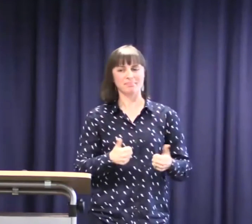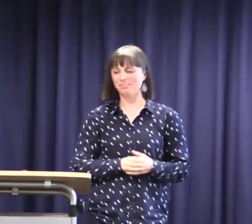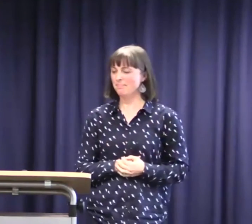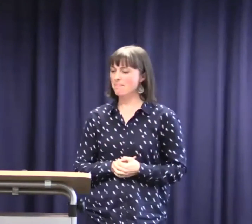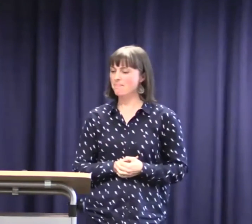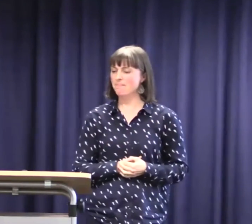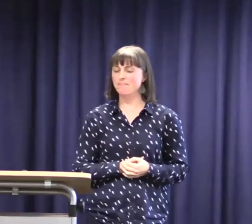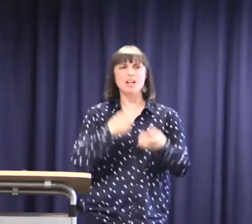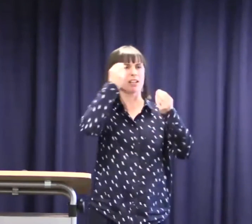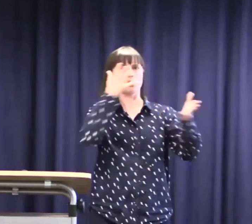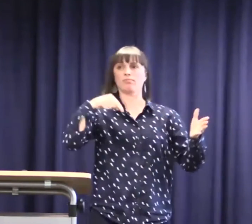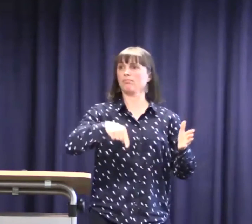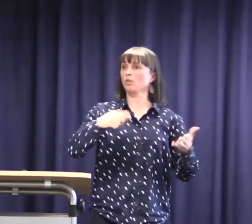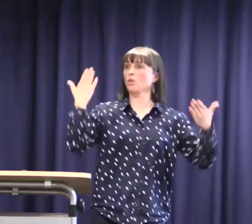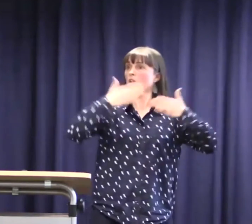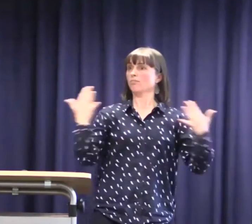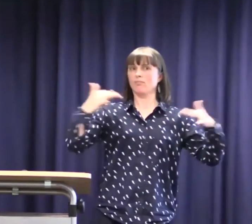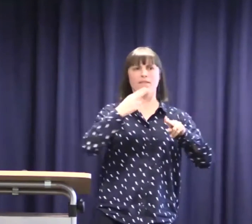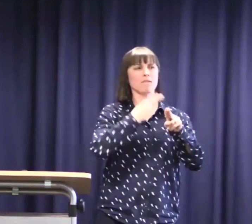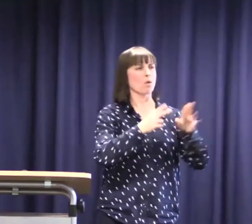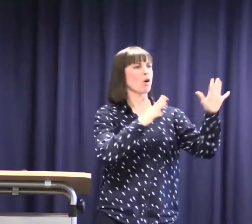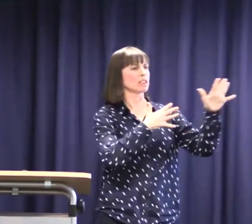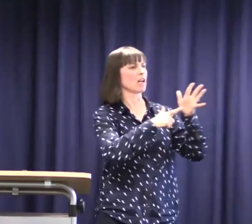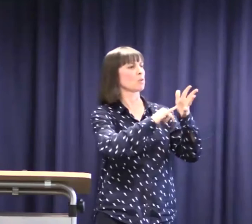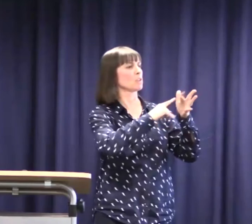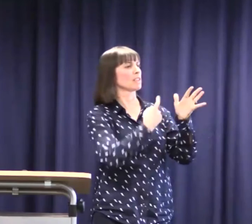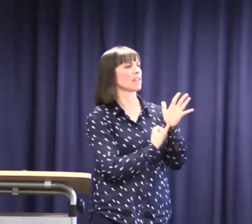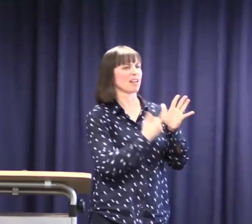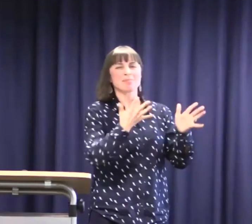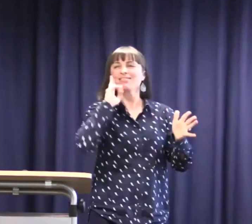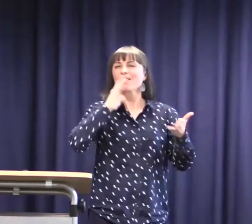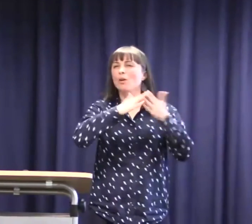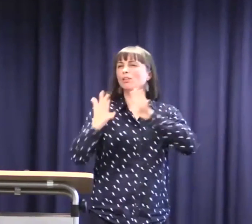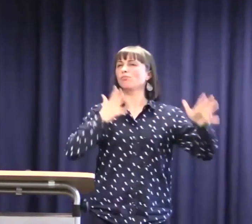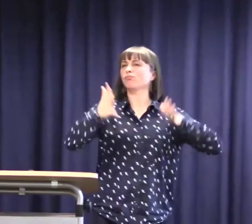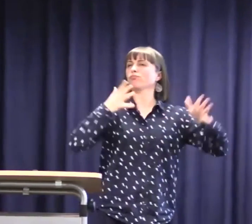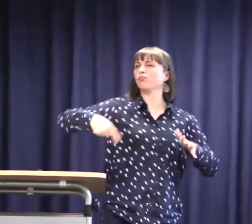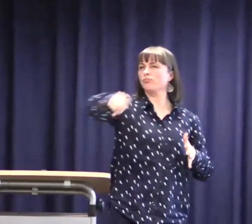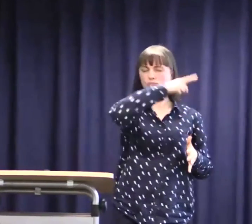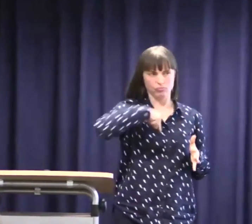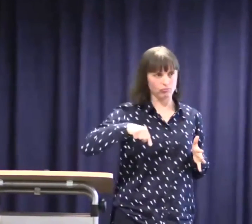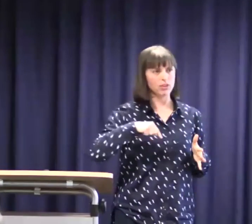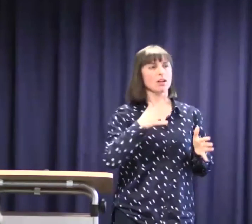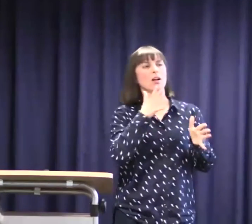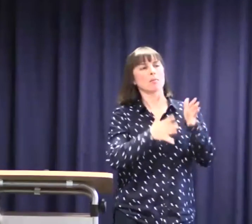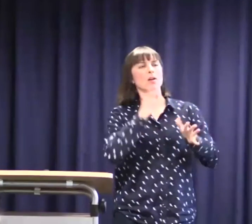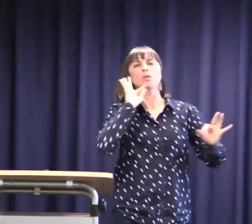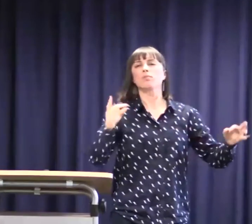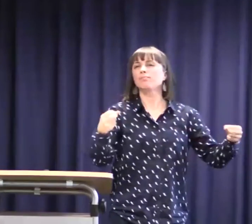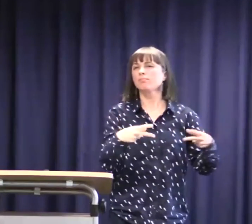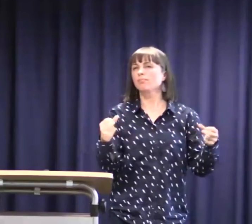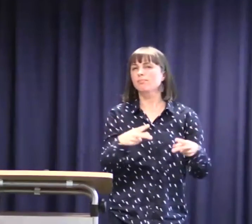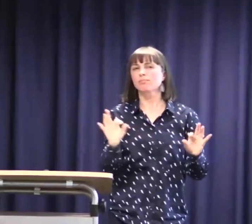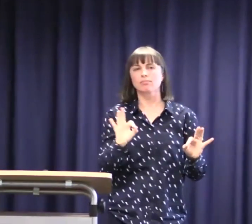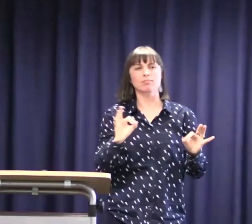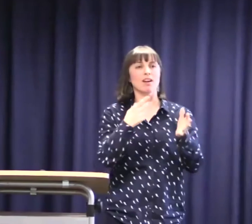have a little discussion, and then it'll close for this evening. So just to let you know, this is for Auslan users. This is for signing